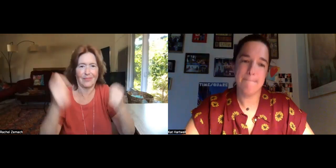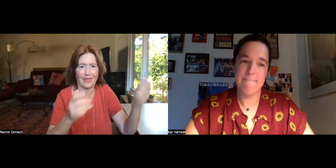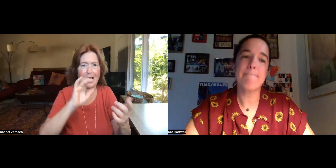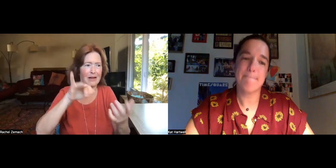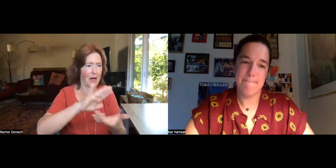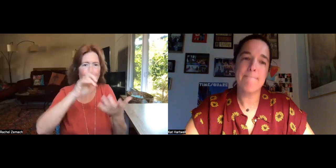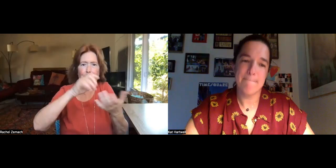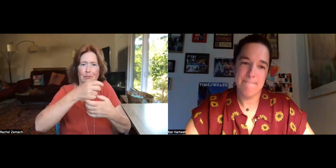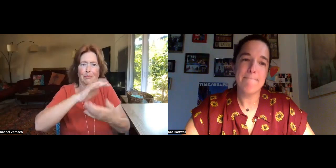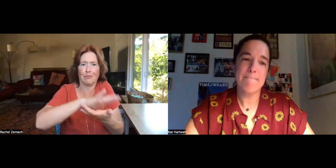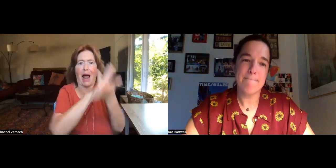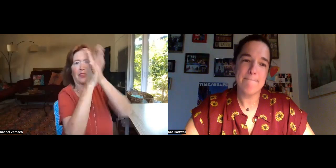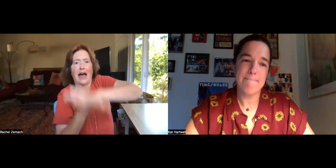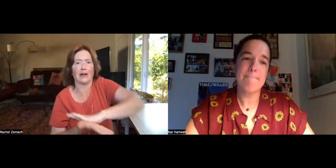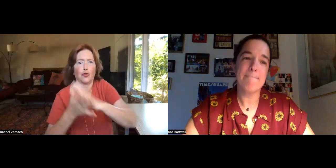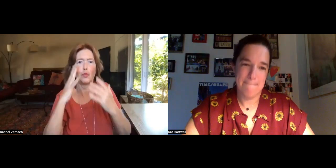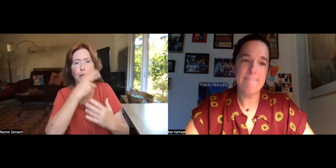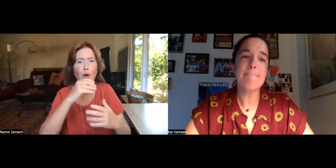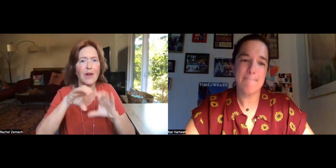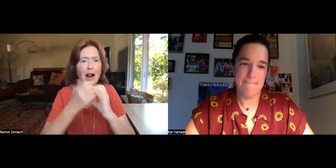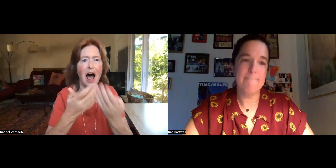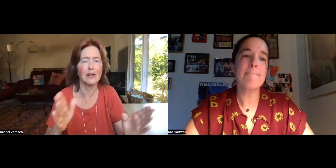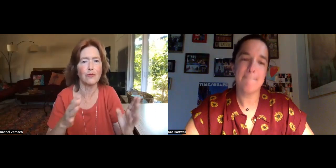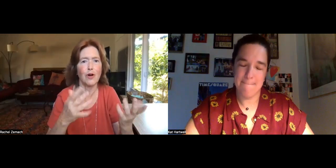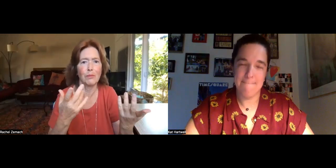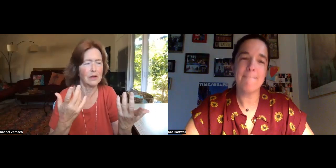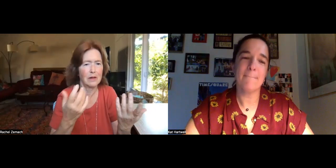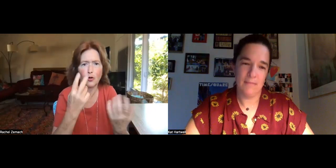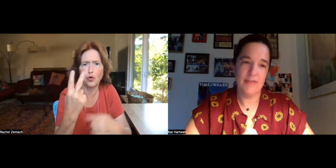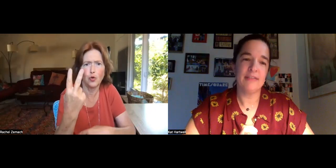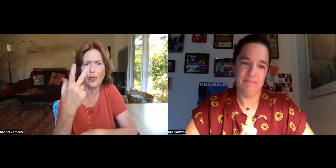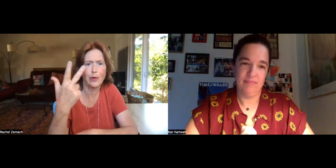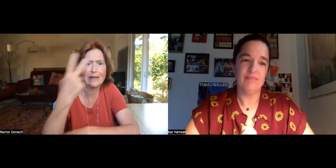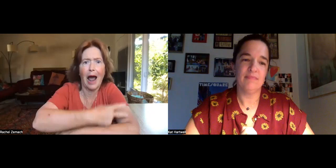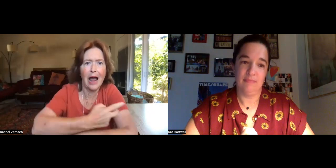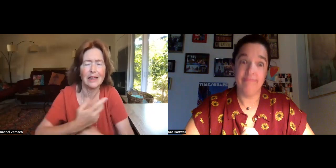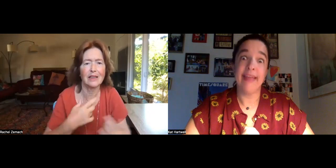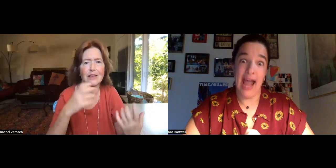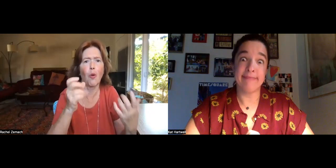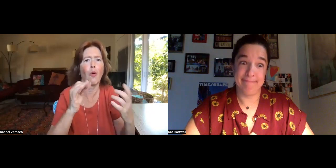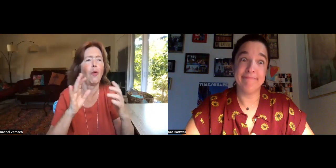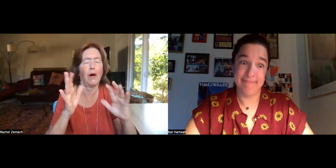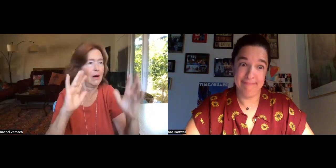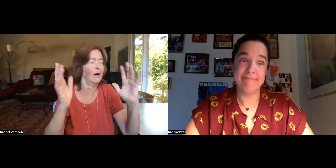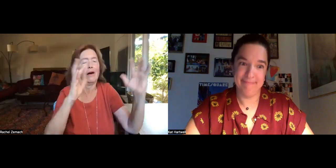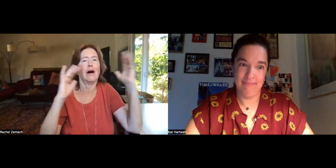make that into a beautiful classroom, 2, 3 days. Yeah. So